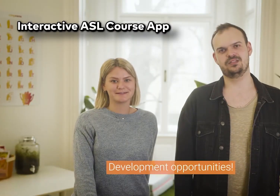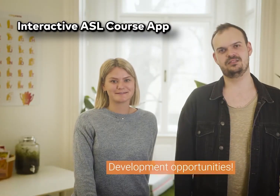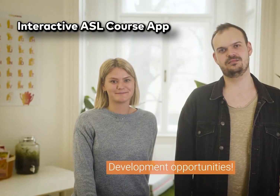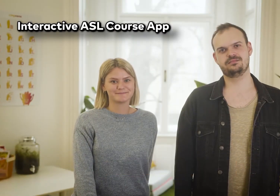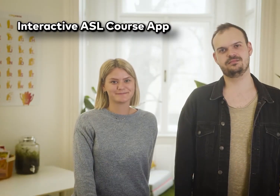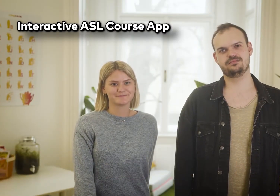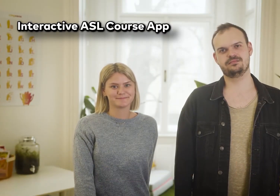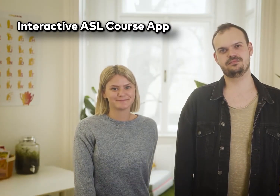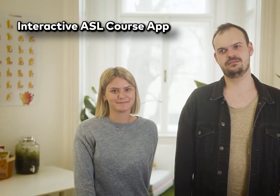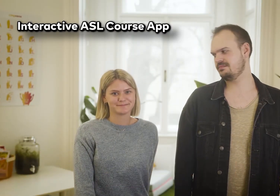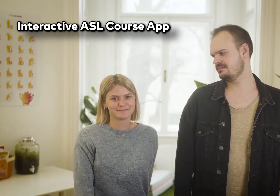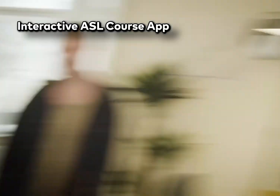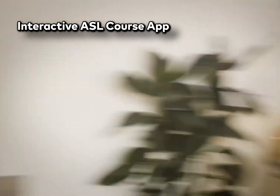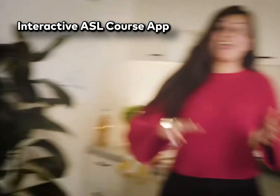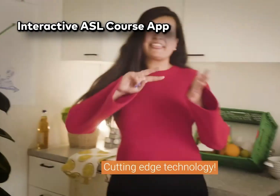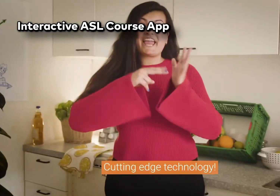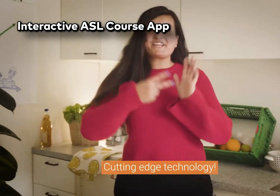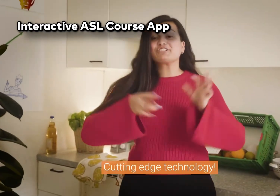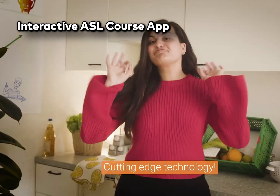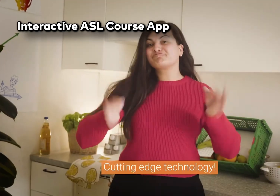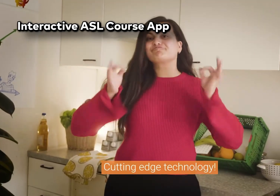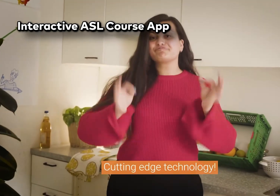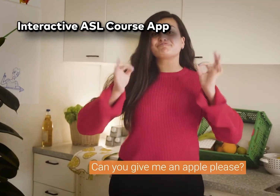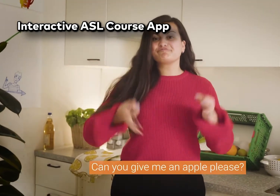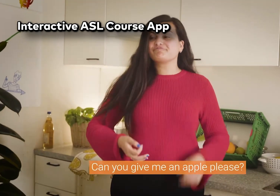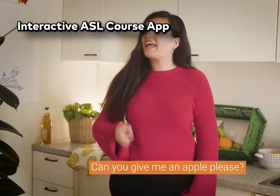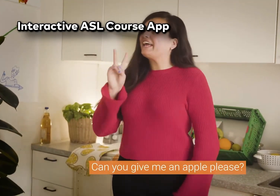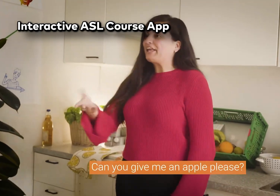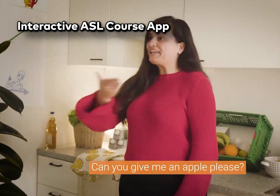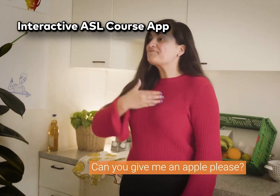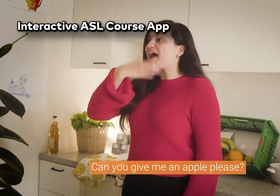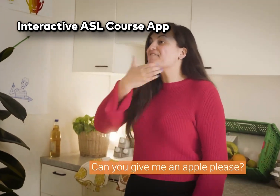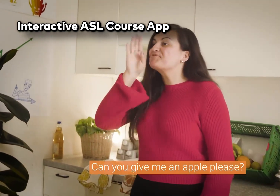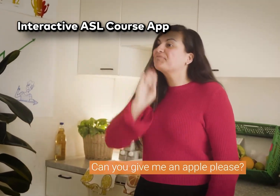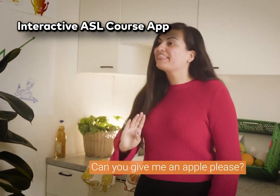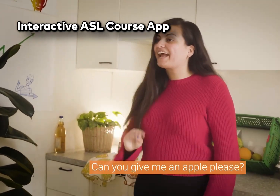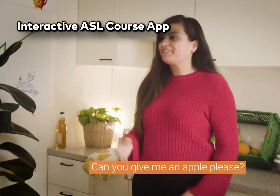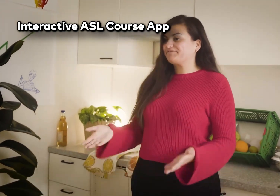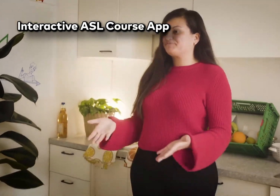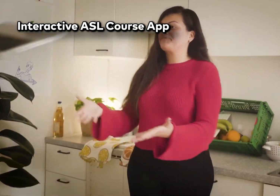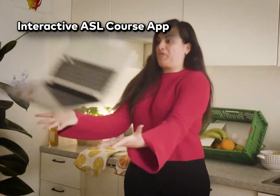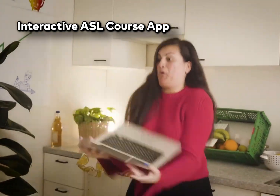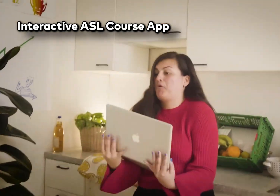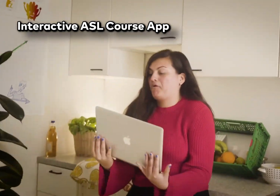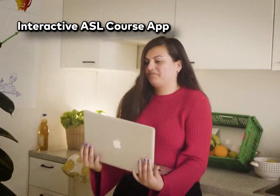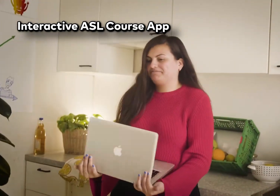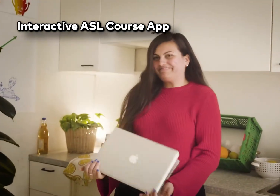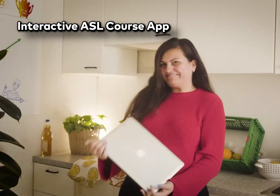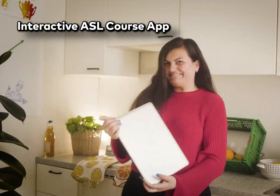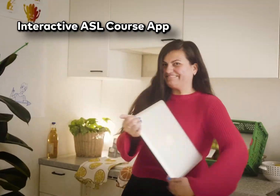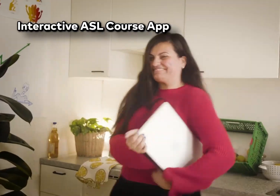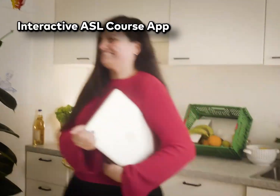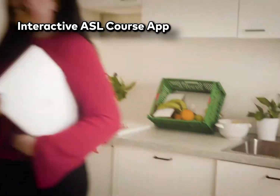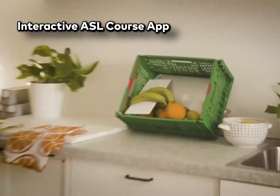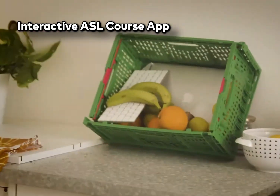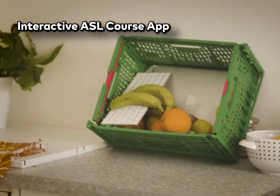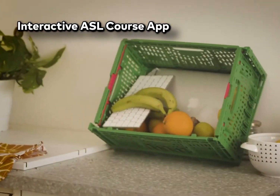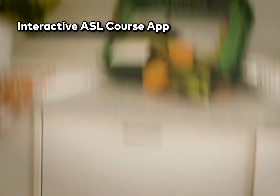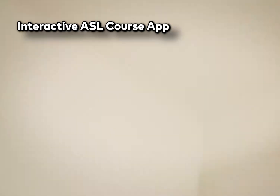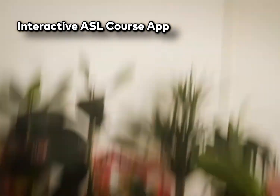test accuracy, and lesson tracks that build systematically. That means you're not just learning a list of signs, you're learning how to use them.